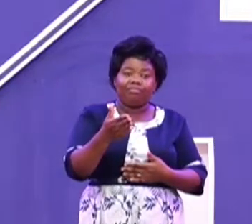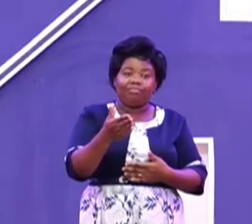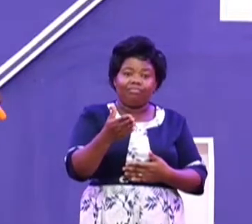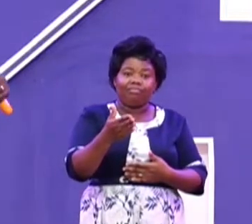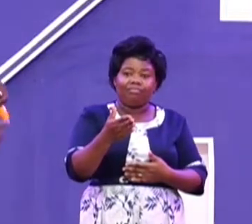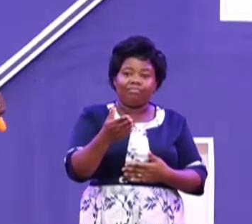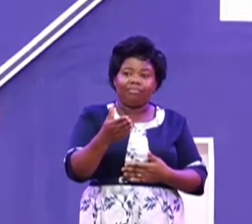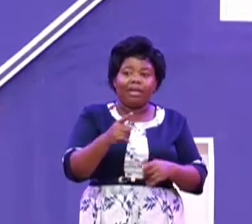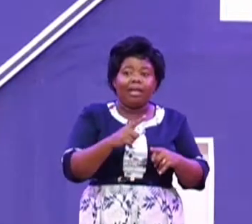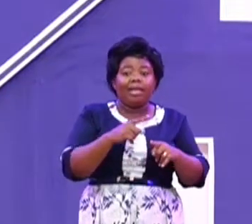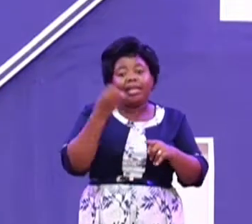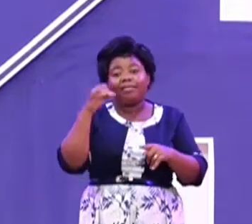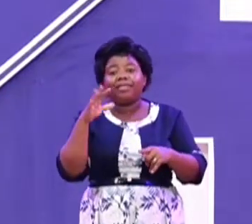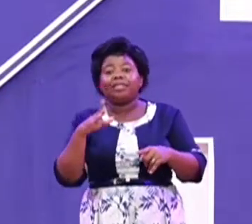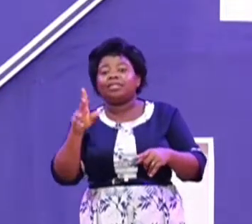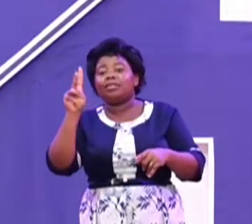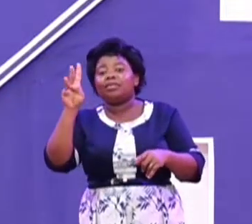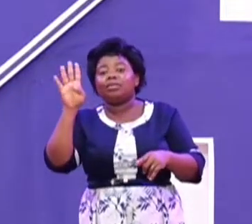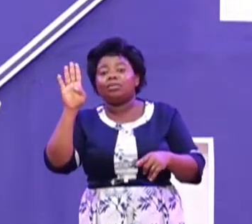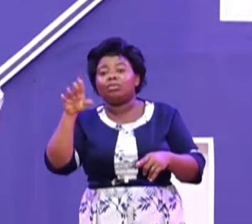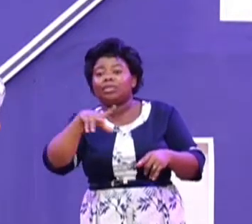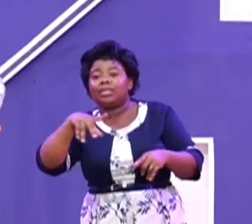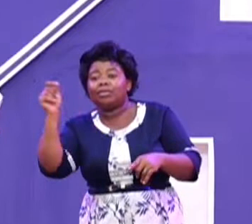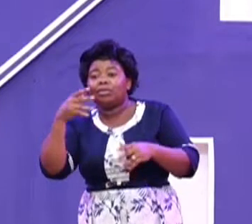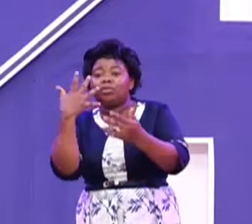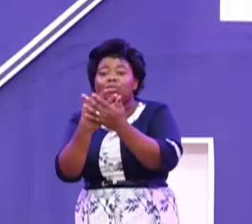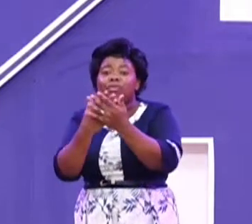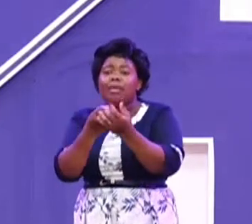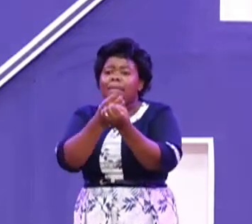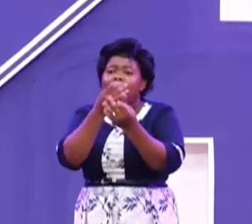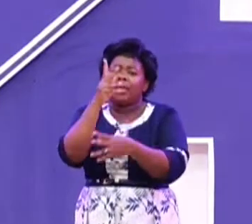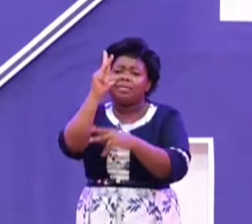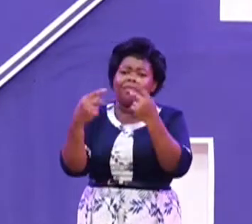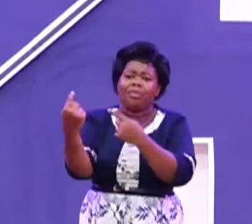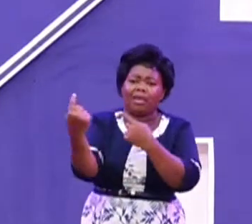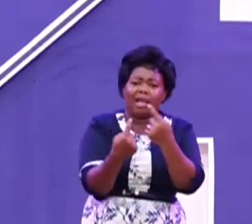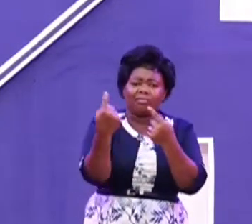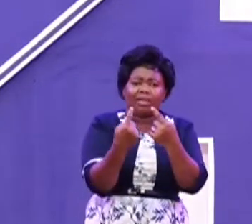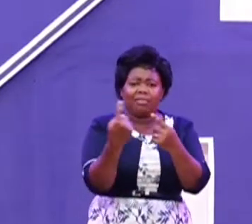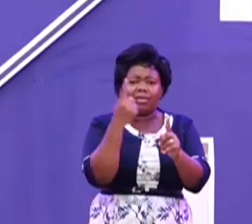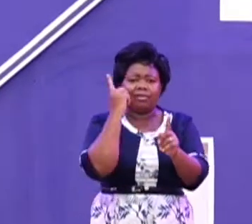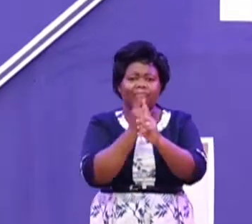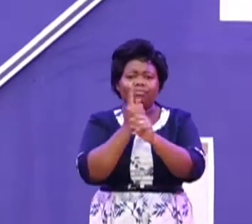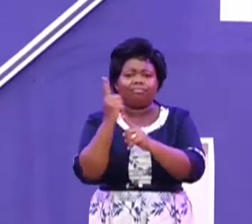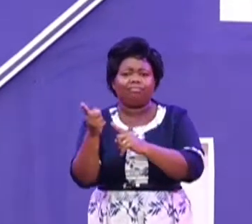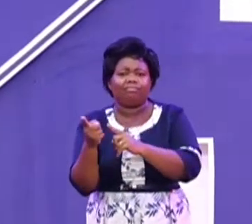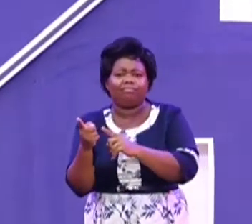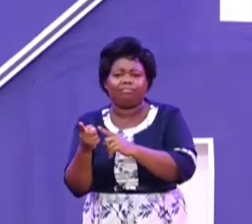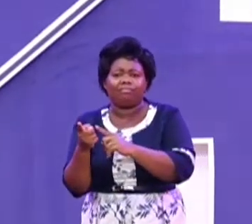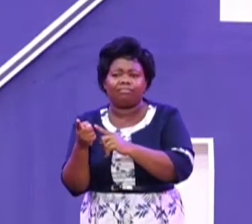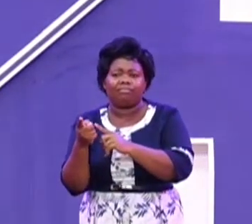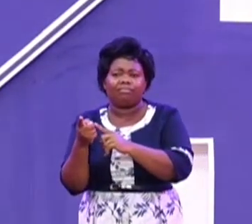If they're taking him to prison, many brothers come to see Lubega if he's in